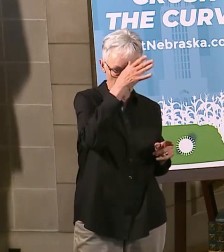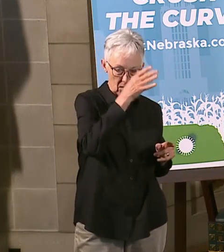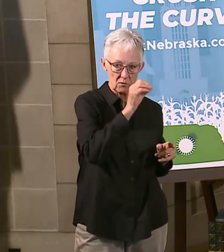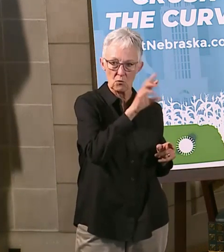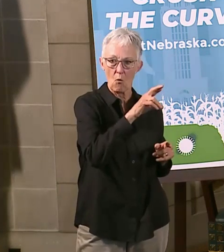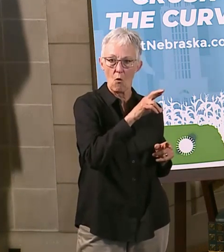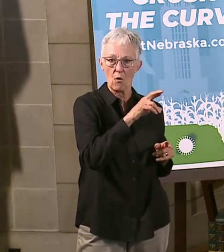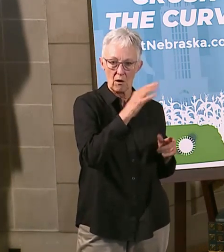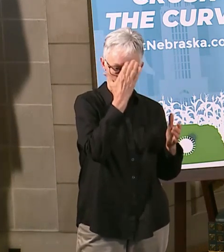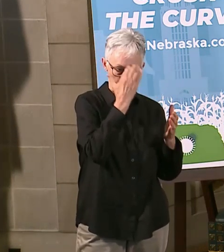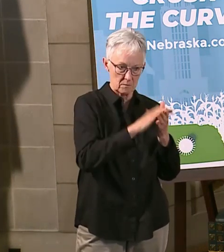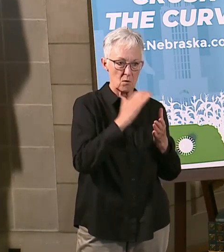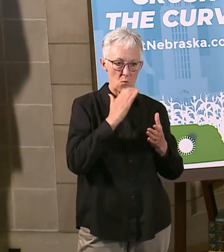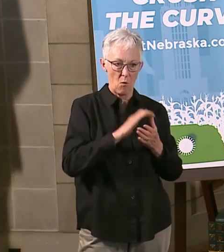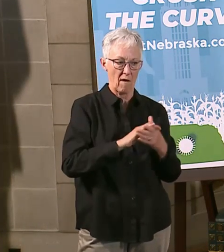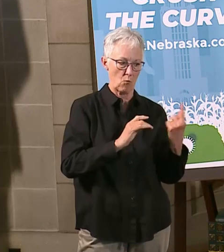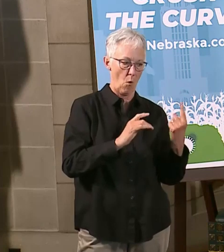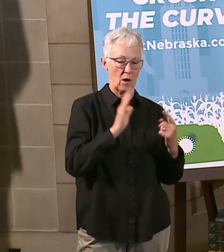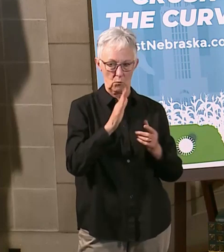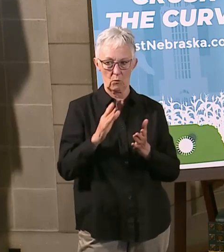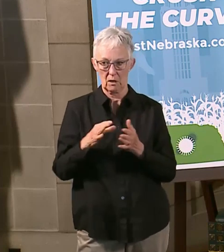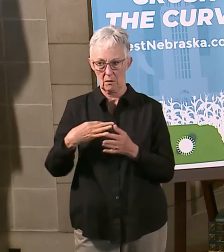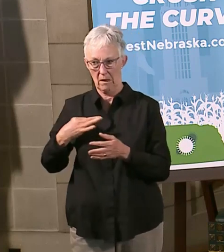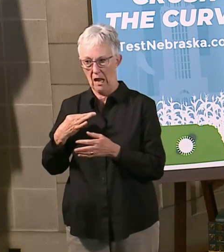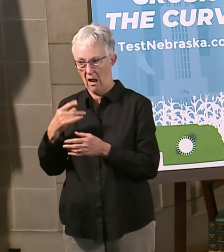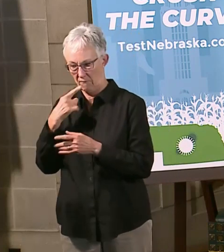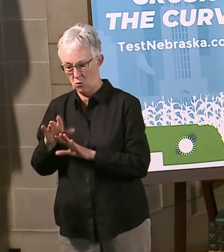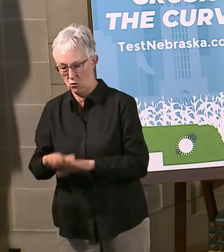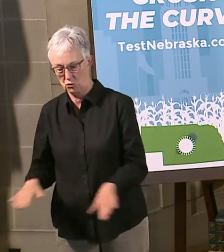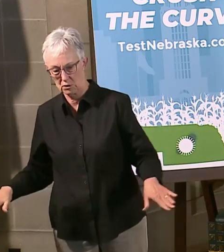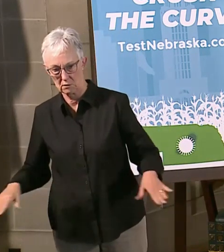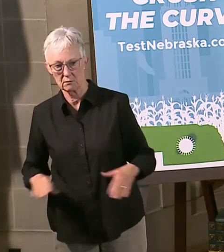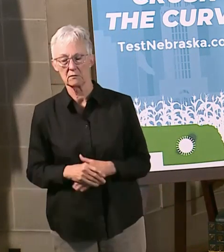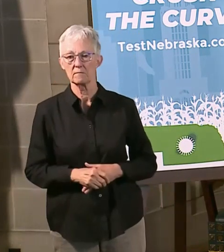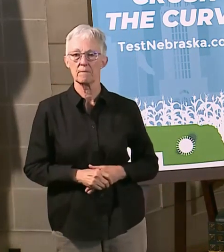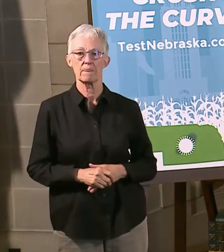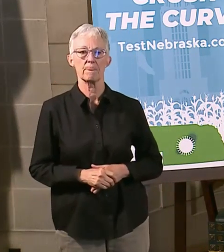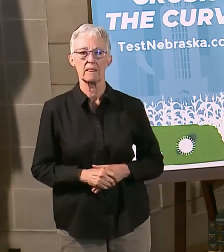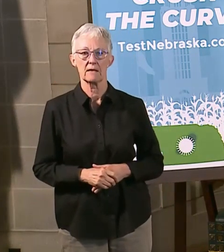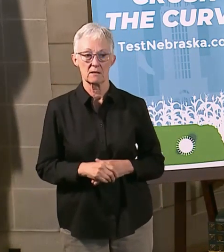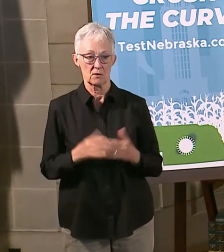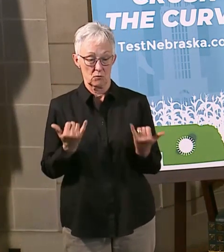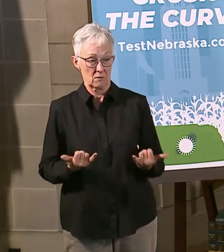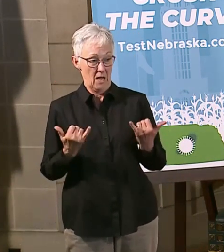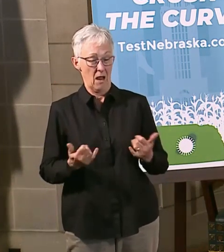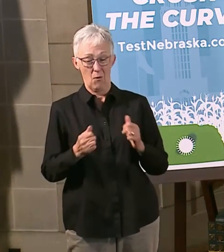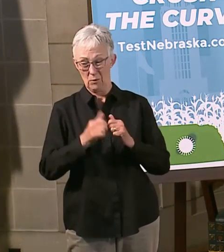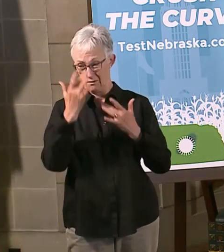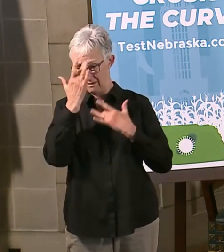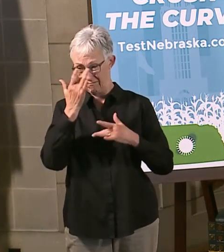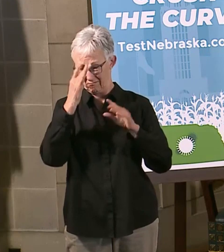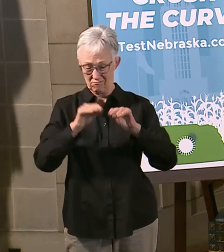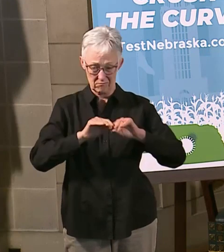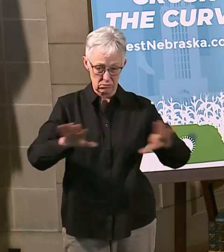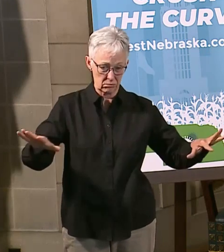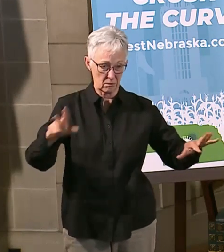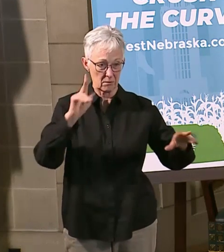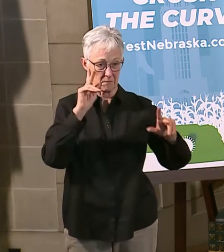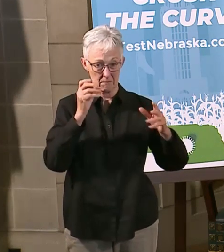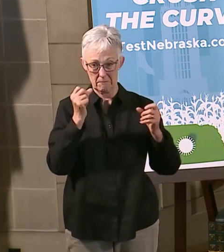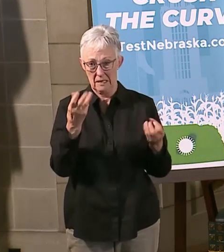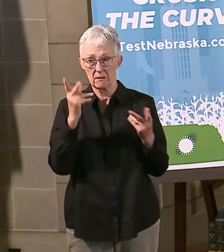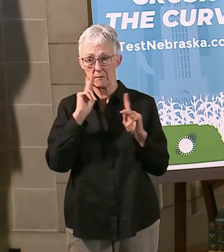With restrictions in place to slow the spread of the coronavirus, many of Nebraska's families may be experiencing temporary changes in income, and WIC may be a